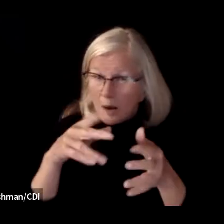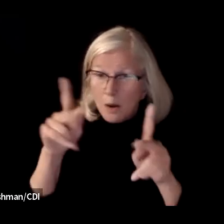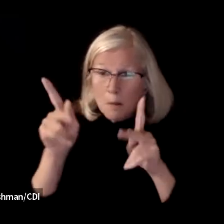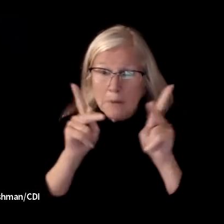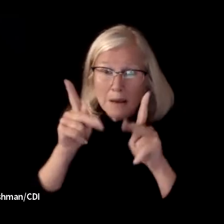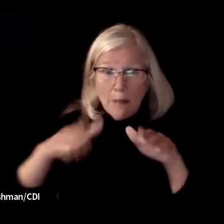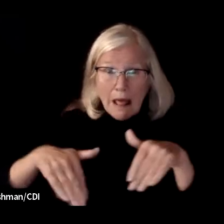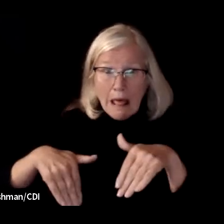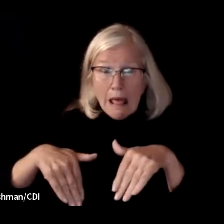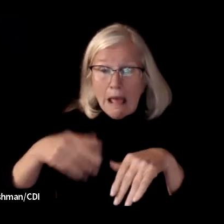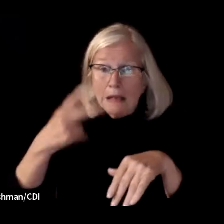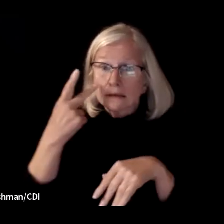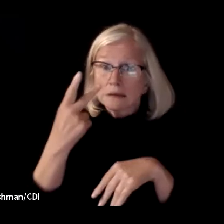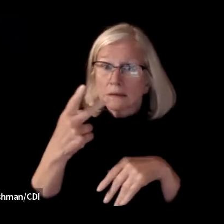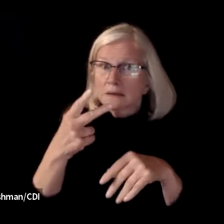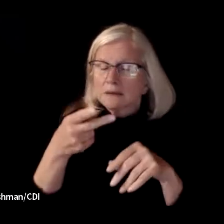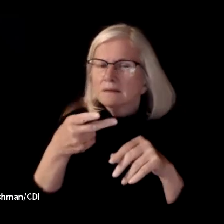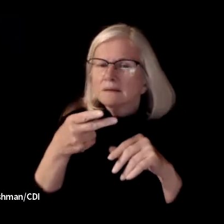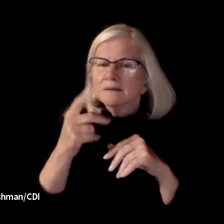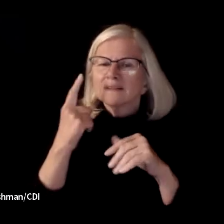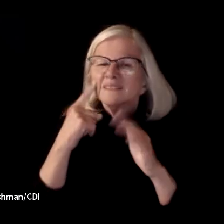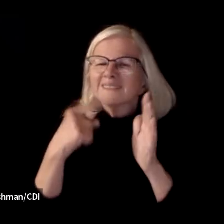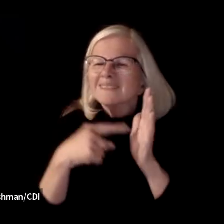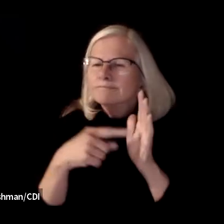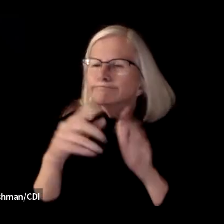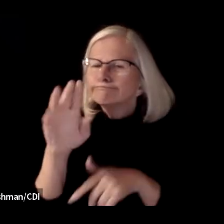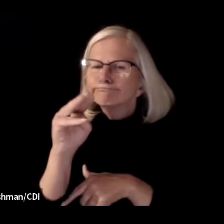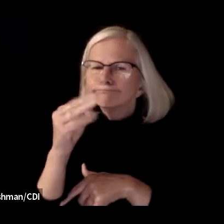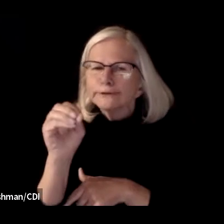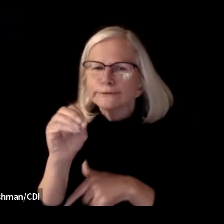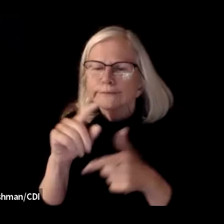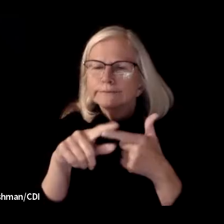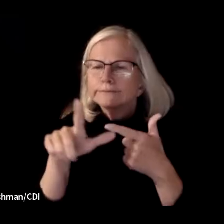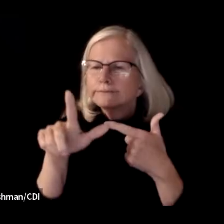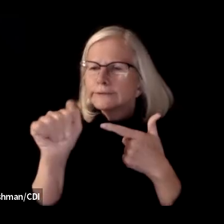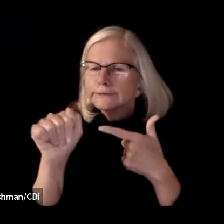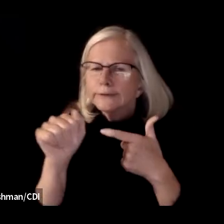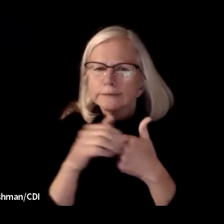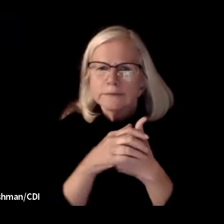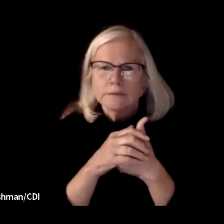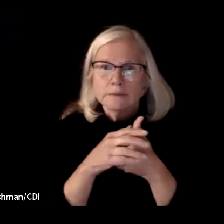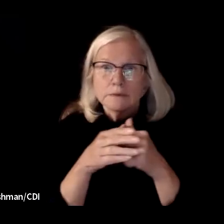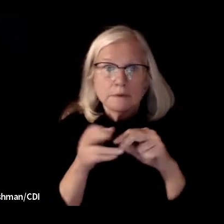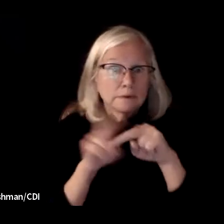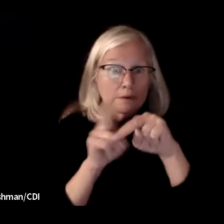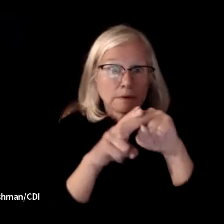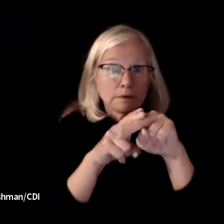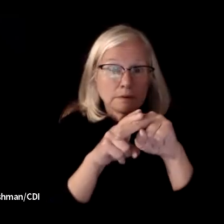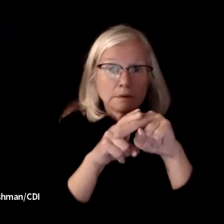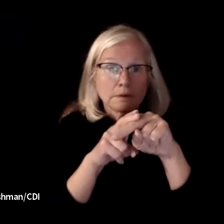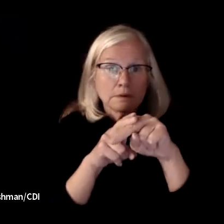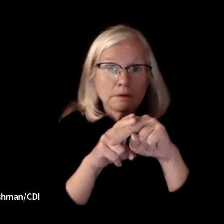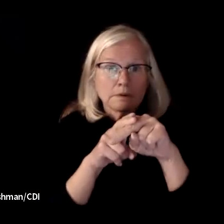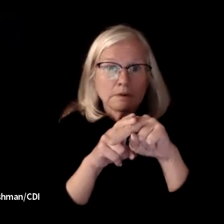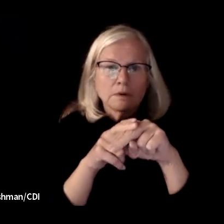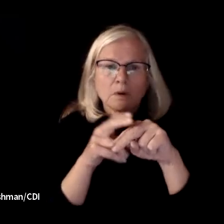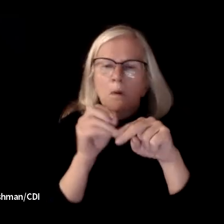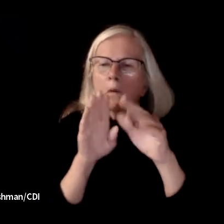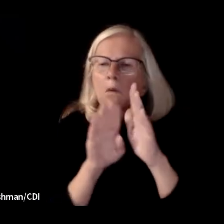Missouri, Louisiana style surge, or simply a blip?